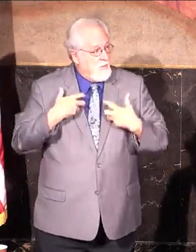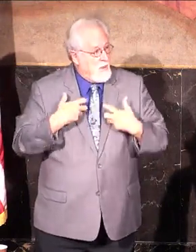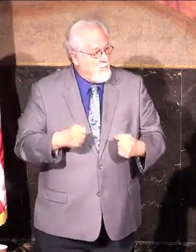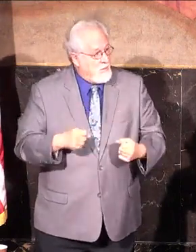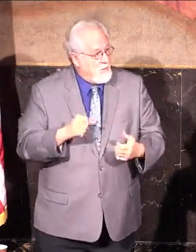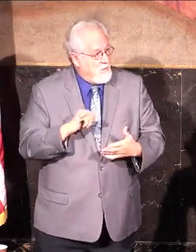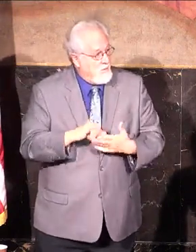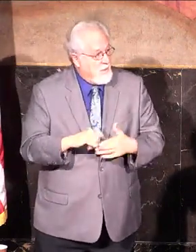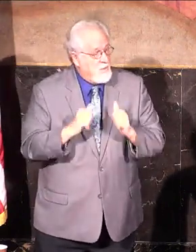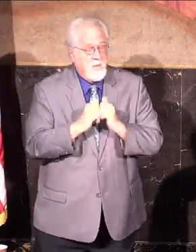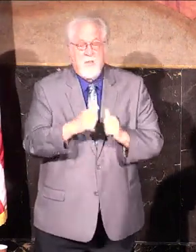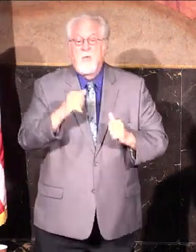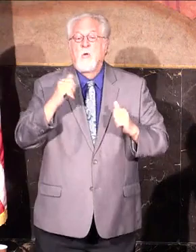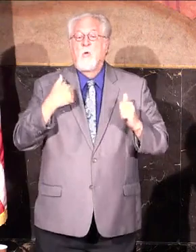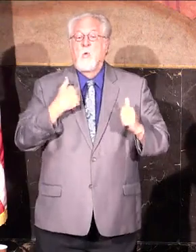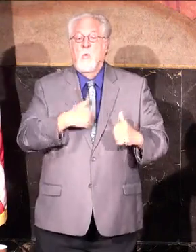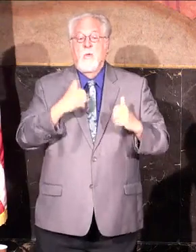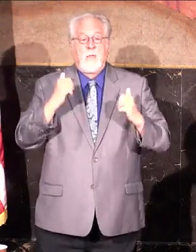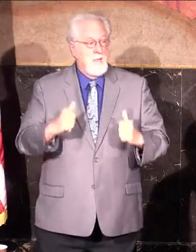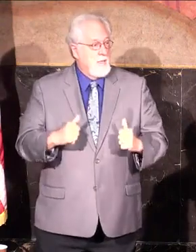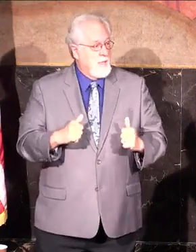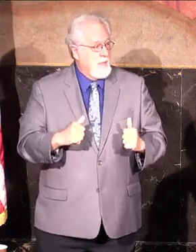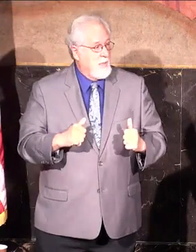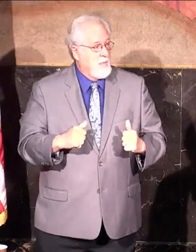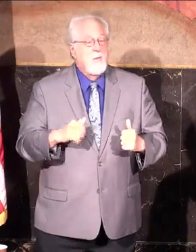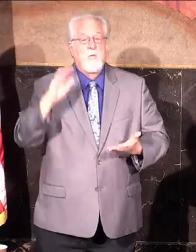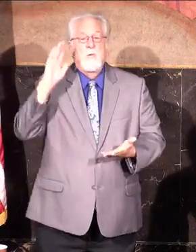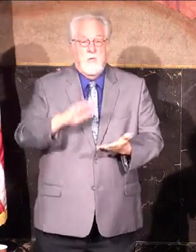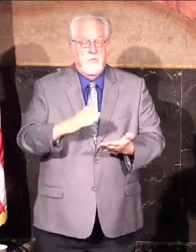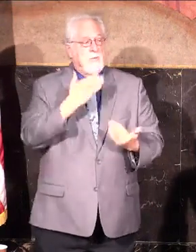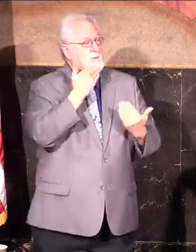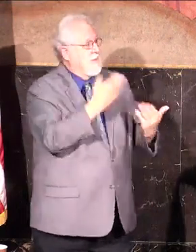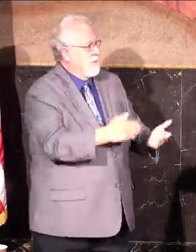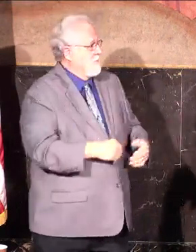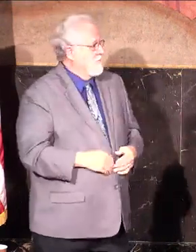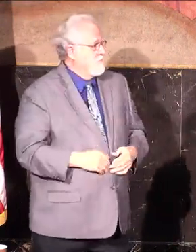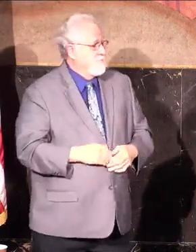that together we'll be able to defeat the disease. So thank you.